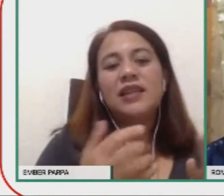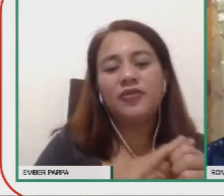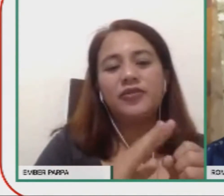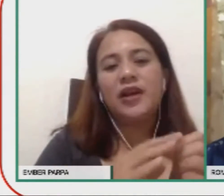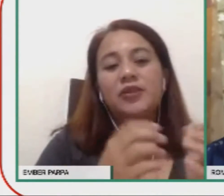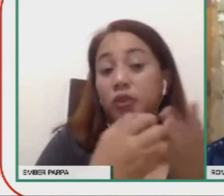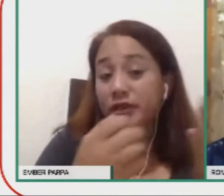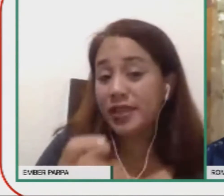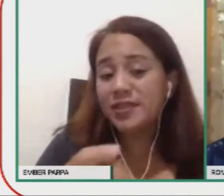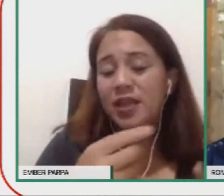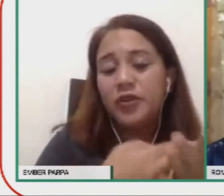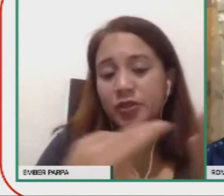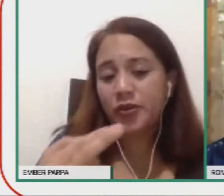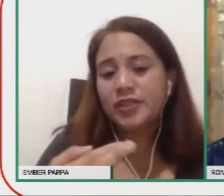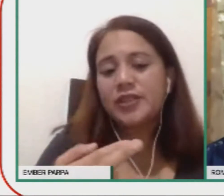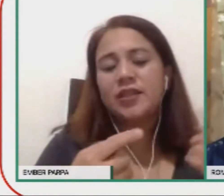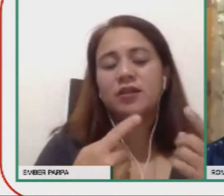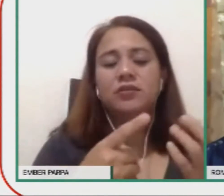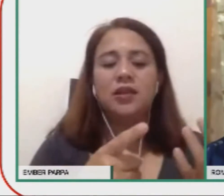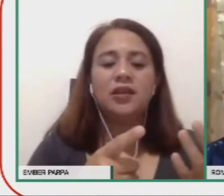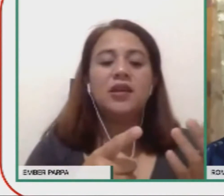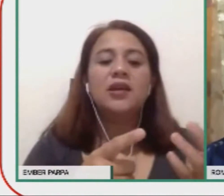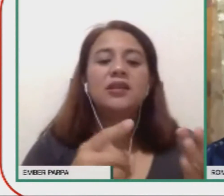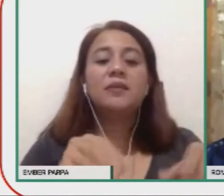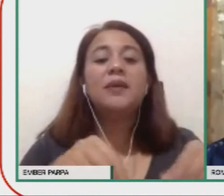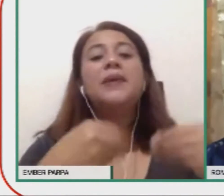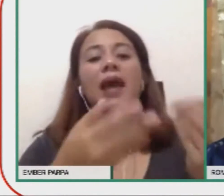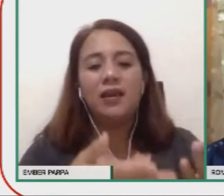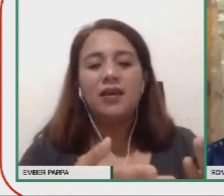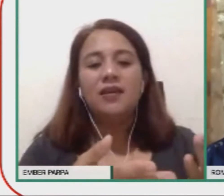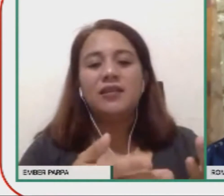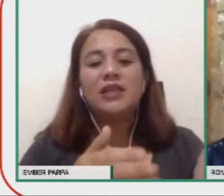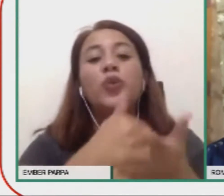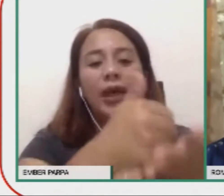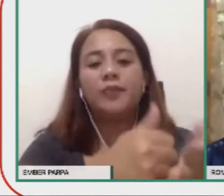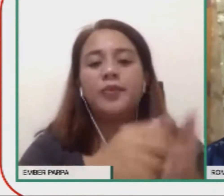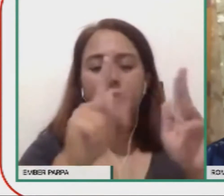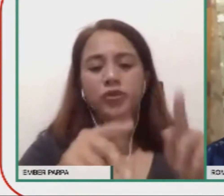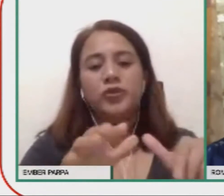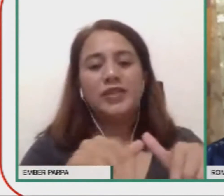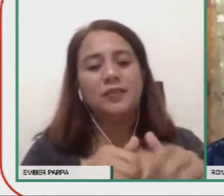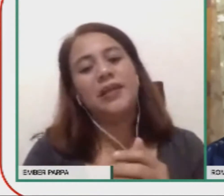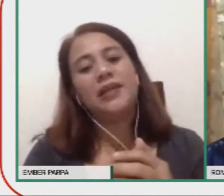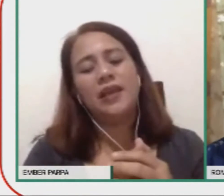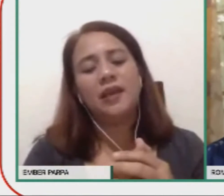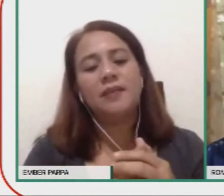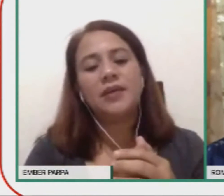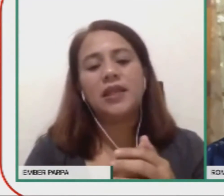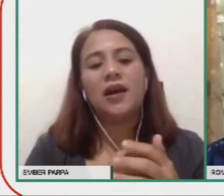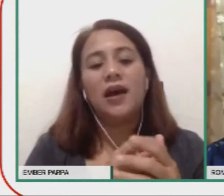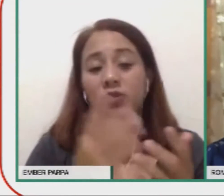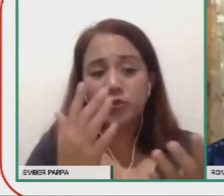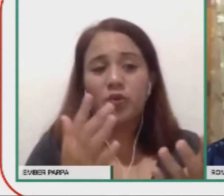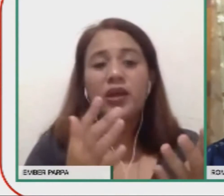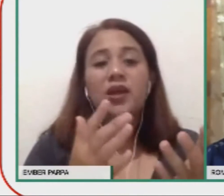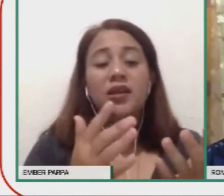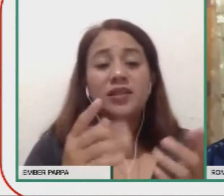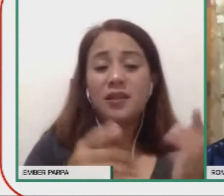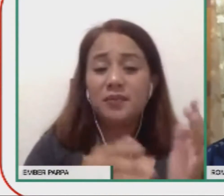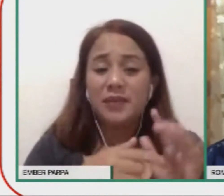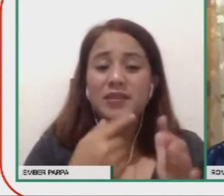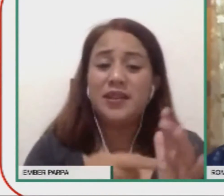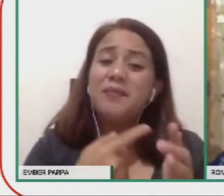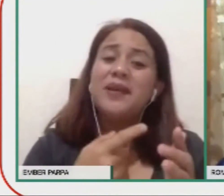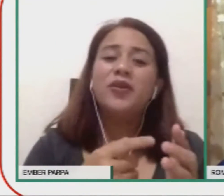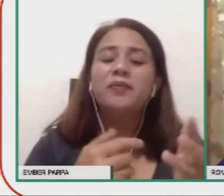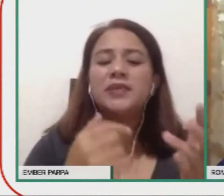enough na resources daw na nabigay na to help the person with disability. But I don't know, kasi sometimes